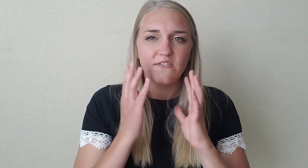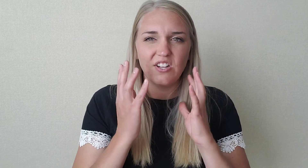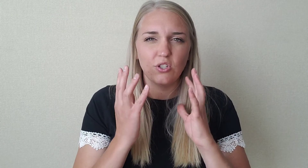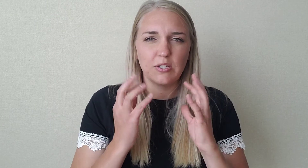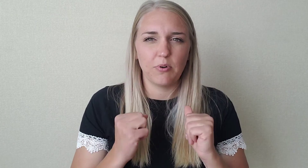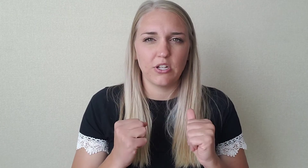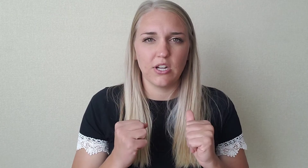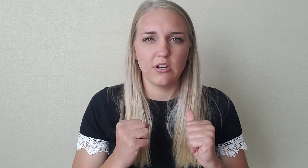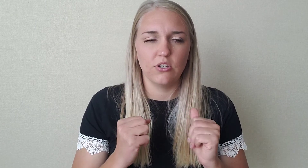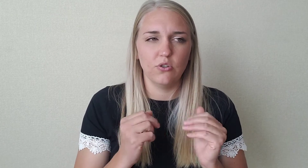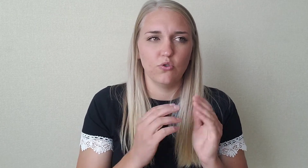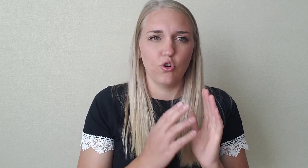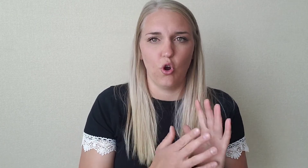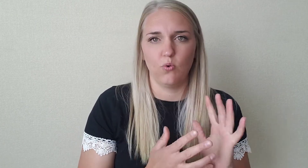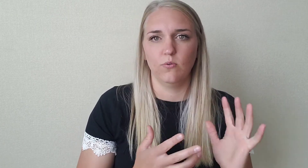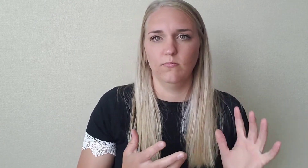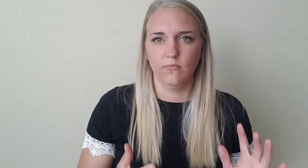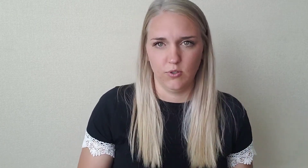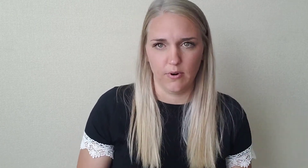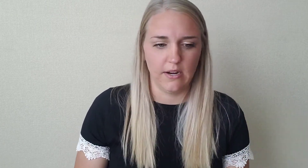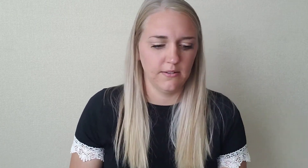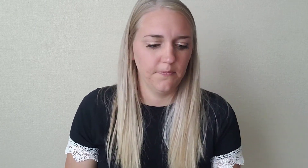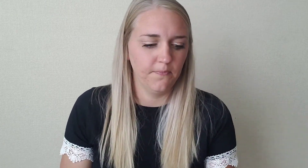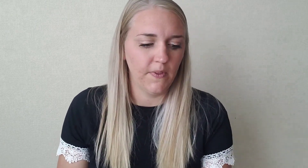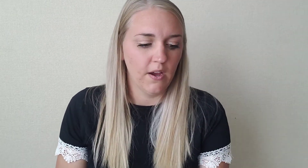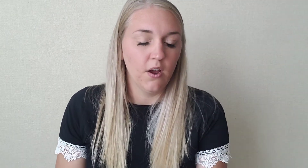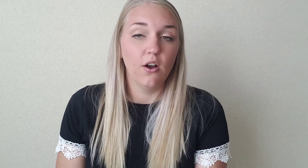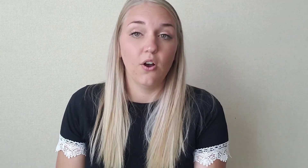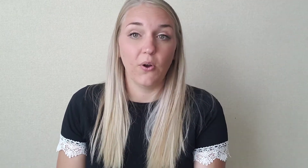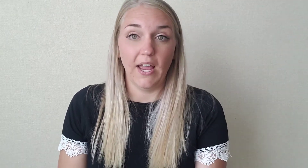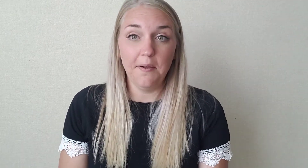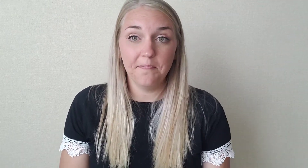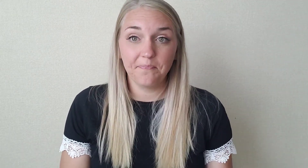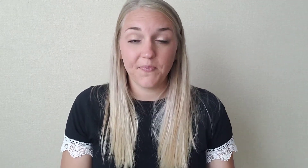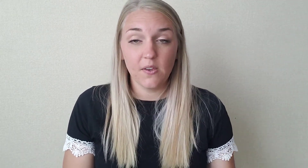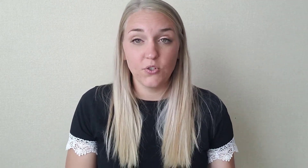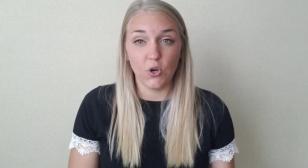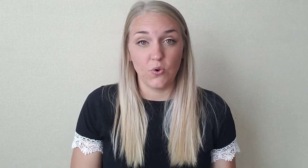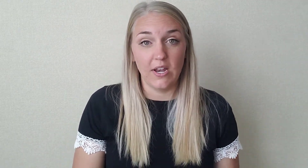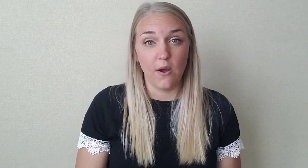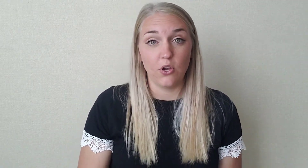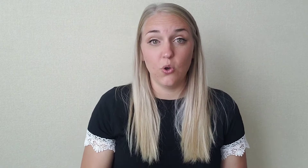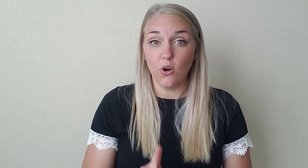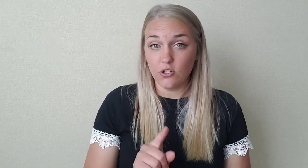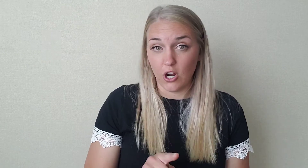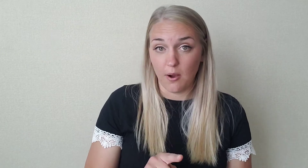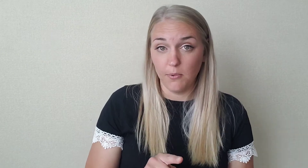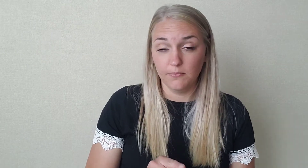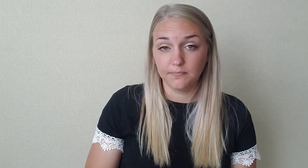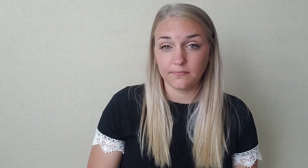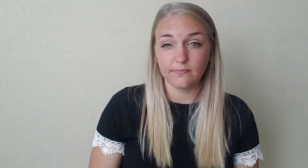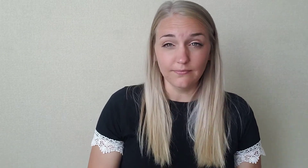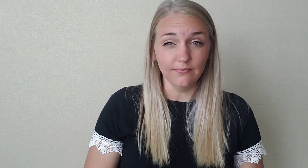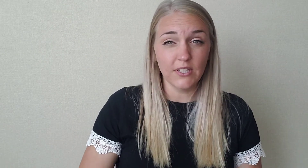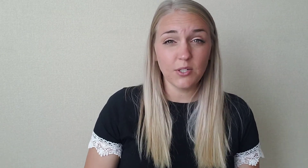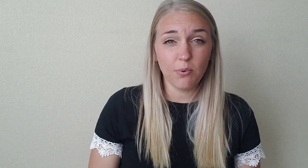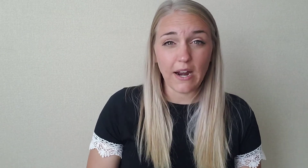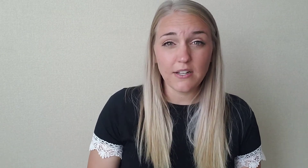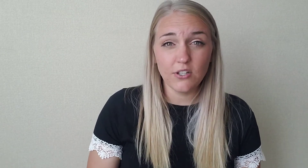facial expression to show surprise. Okay, so now your job is to practice your